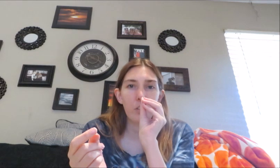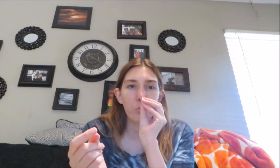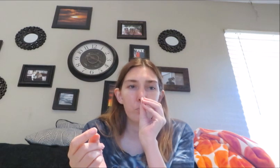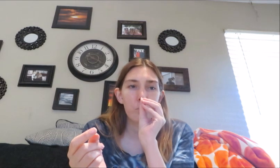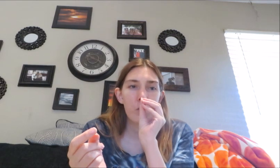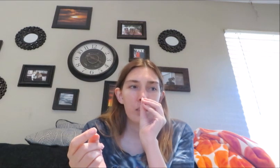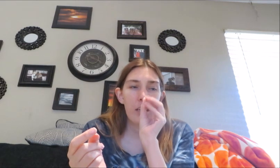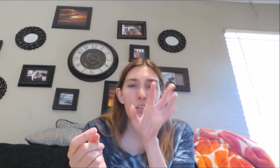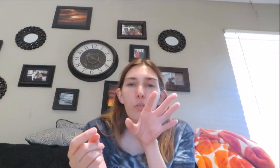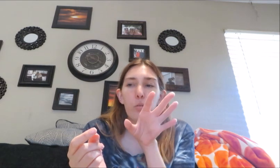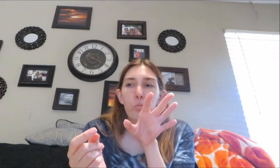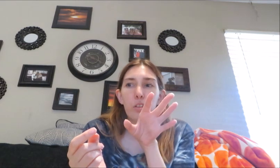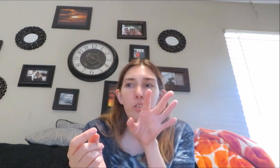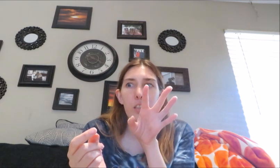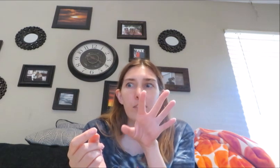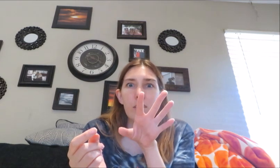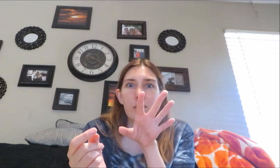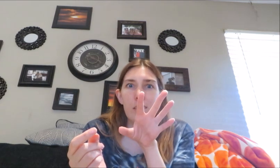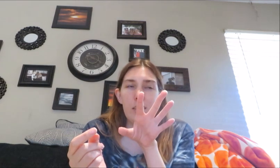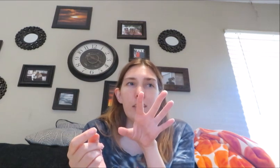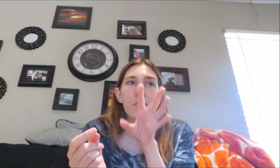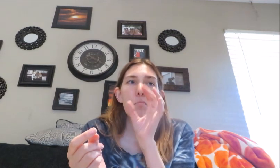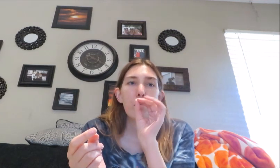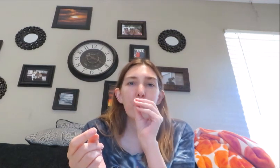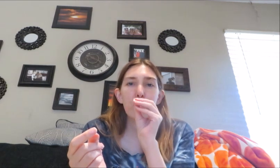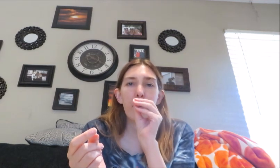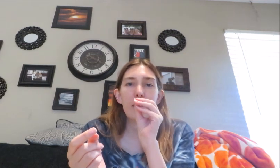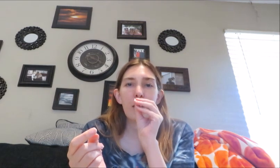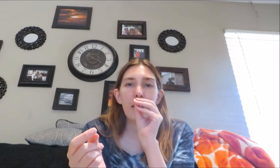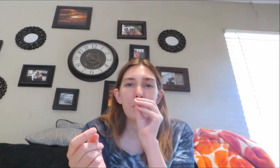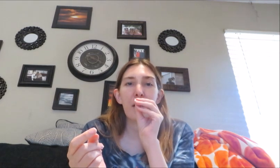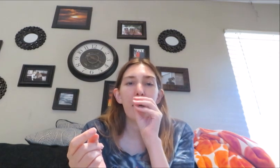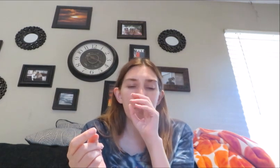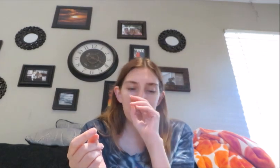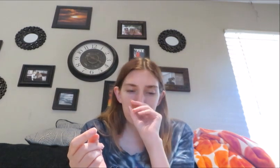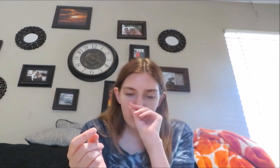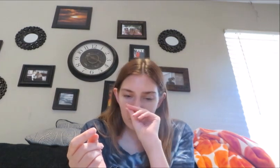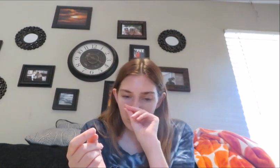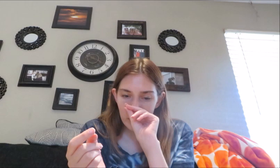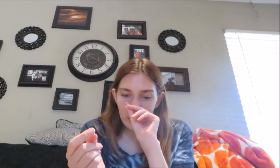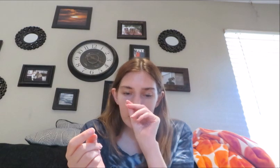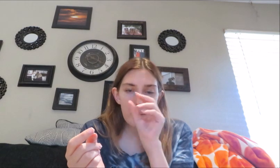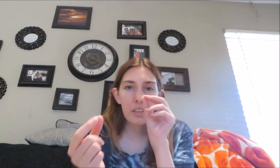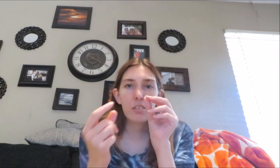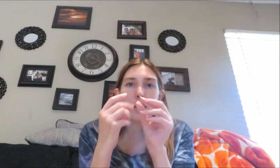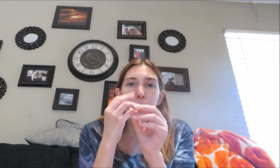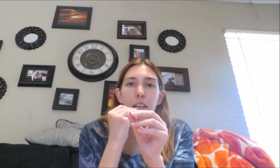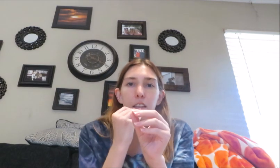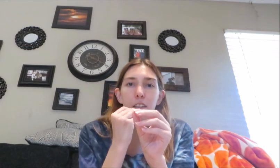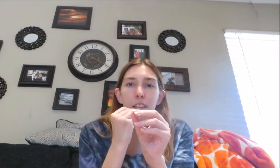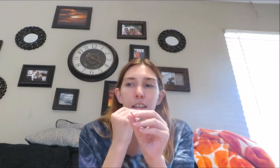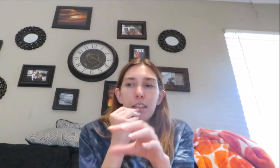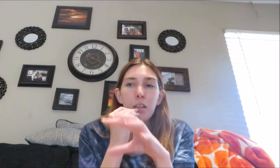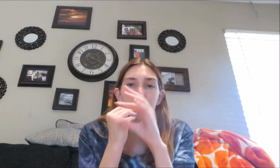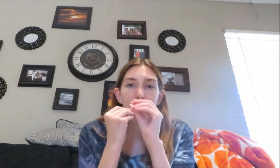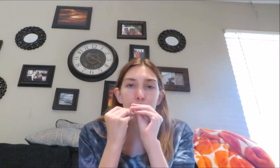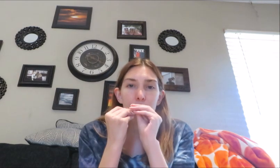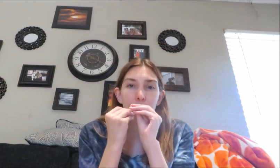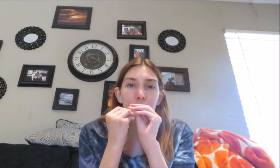cold. I don't know what cold would do because I haven't tested it, but it's why the chai has to be hot. The minute you take the bite of the cookie and then combine it with the chai, if you